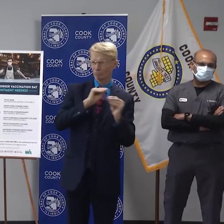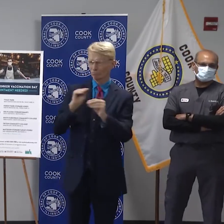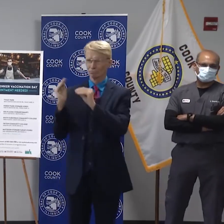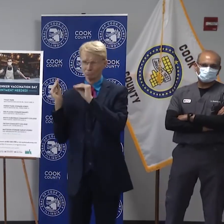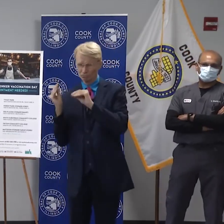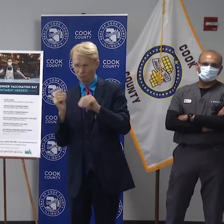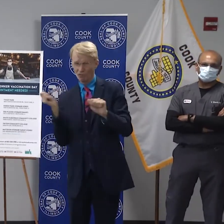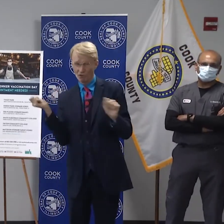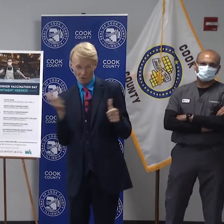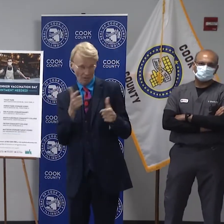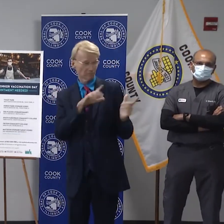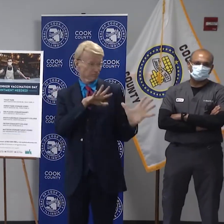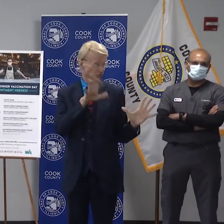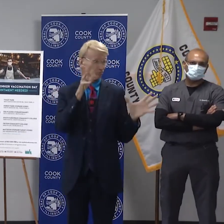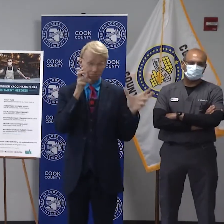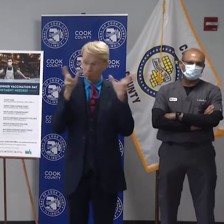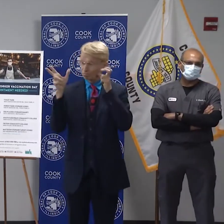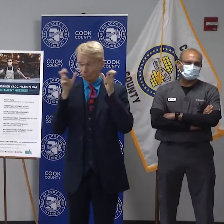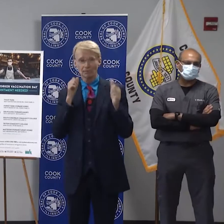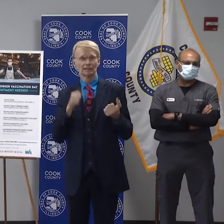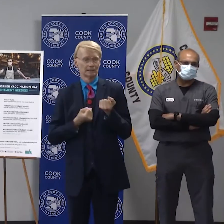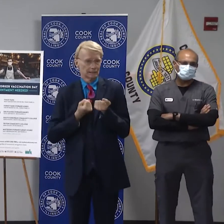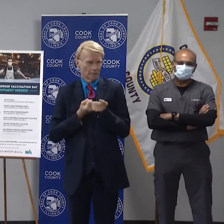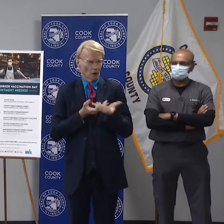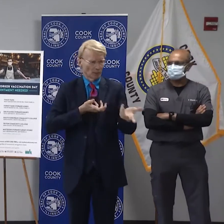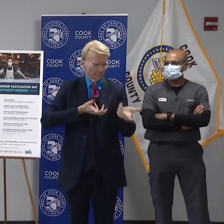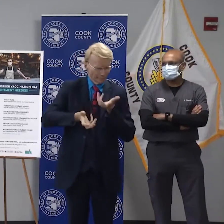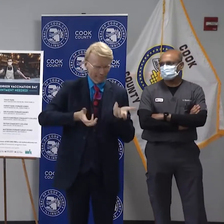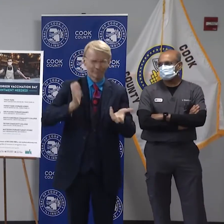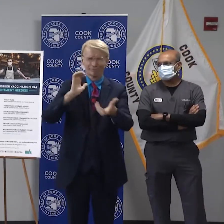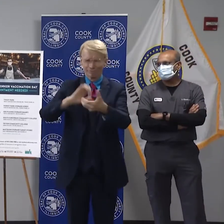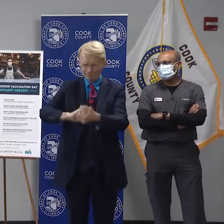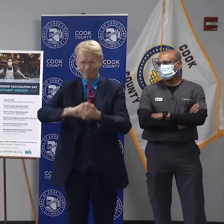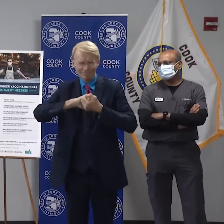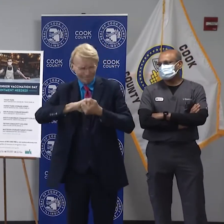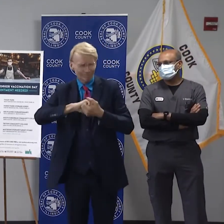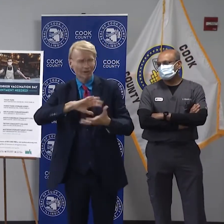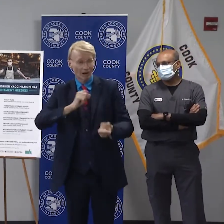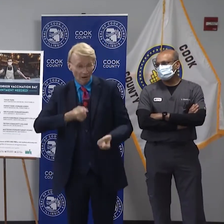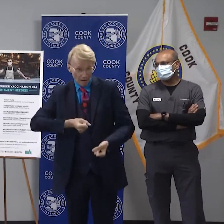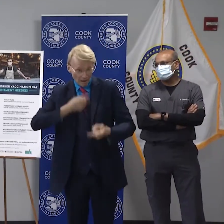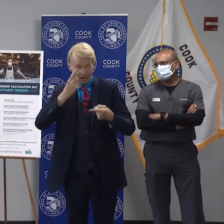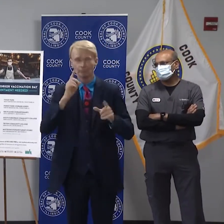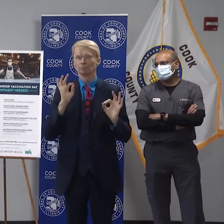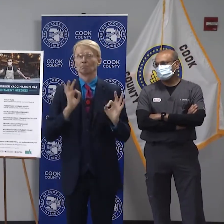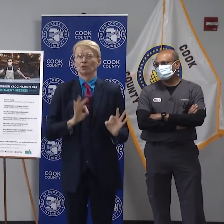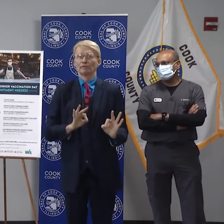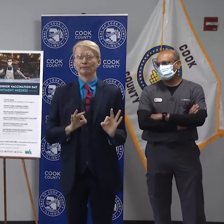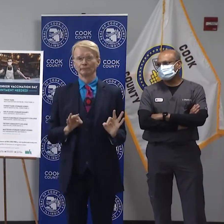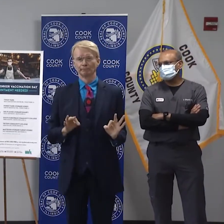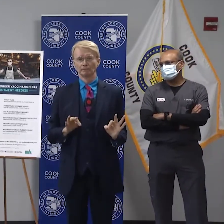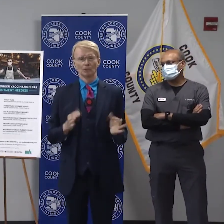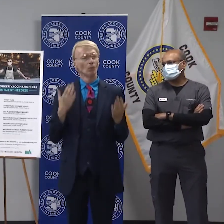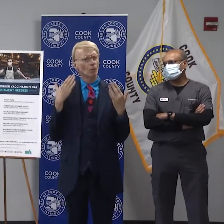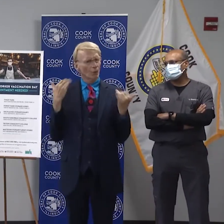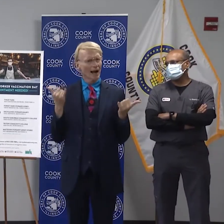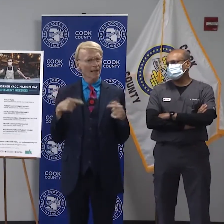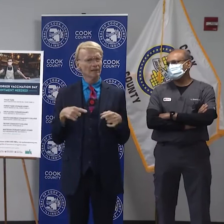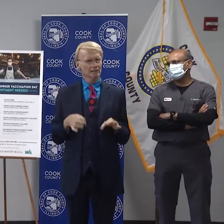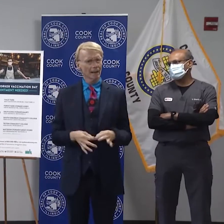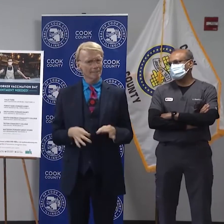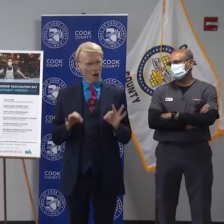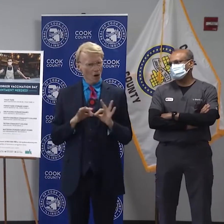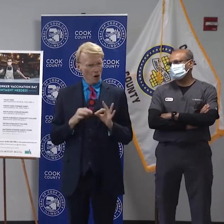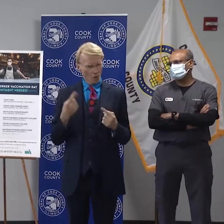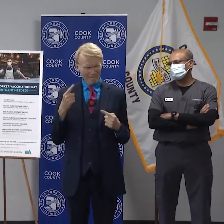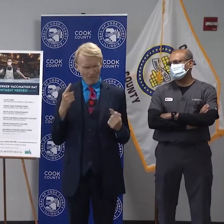be there to provide support. We have to be able to answer questions and to be there with our teams to make sure that our communities understand why this is important,